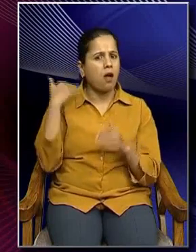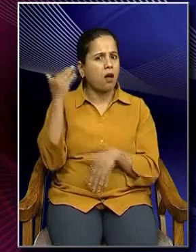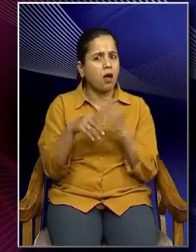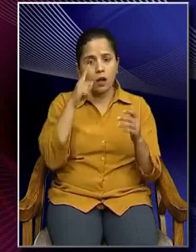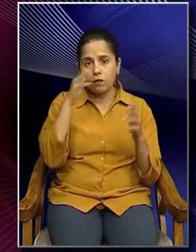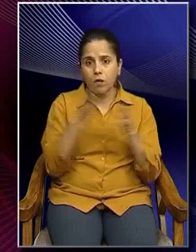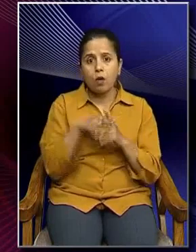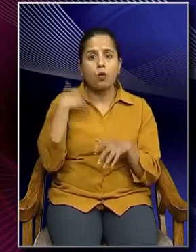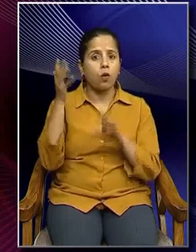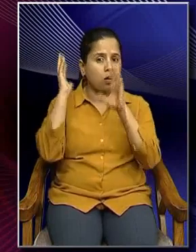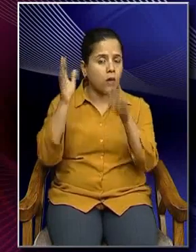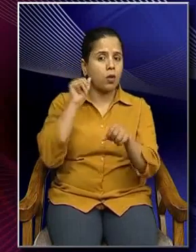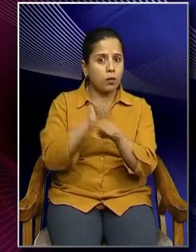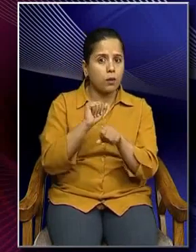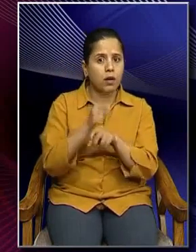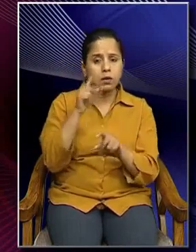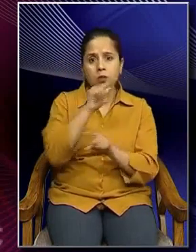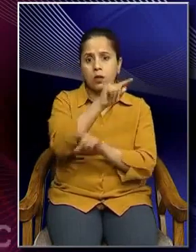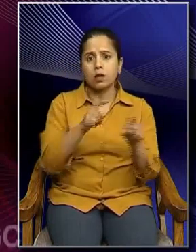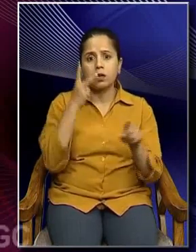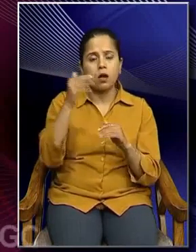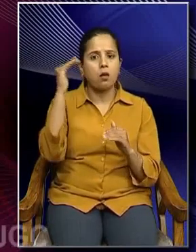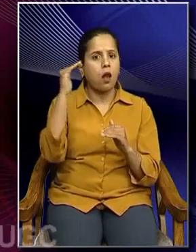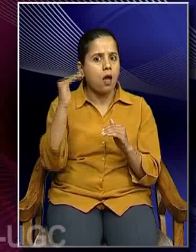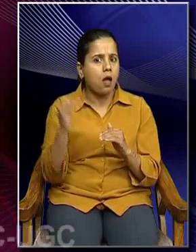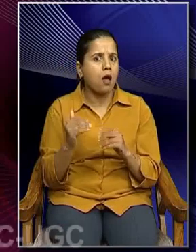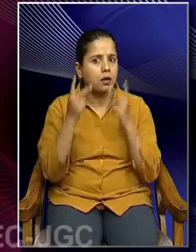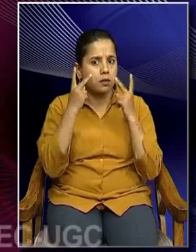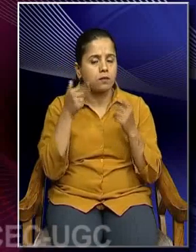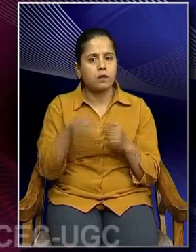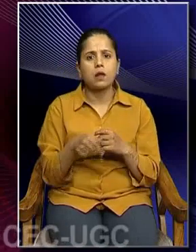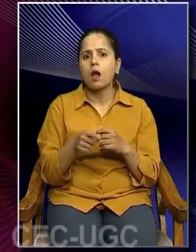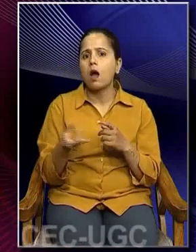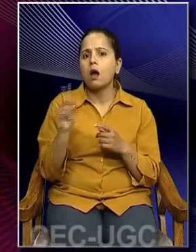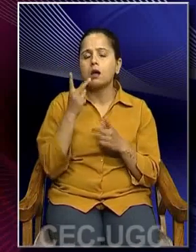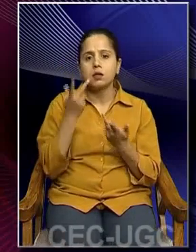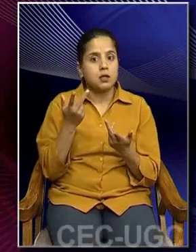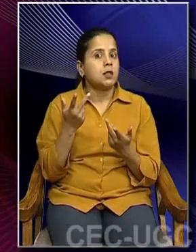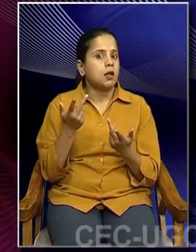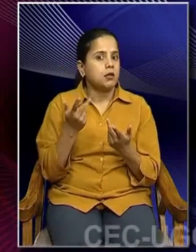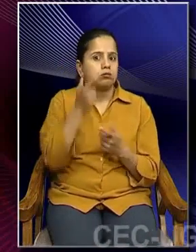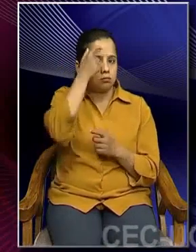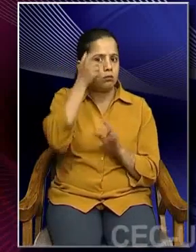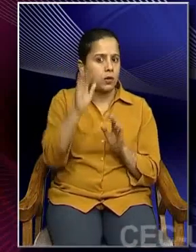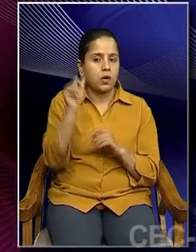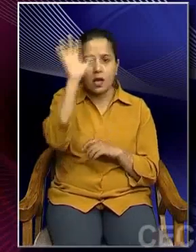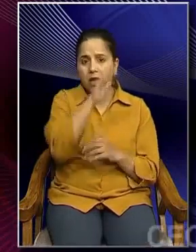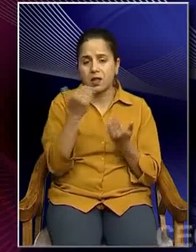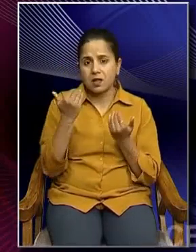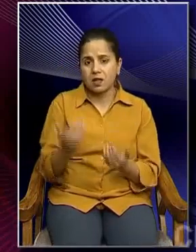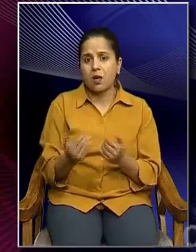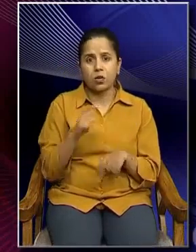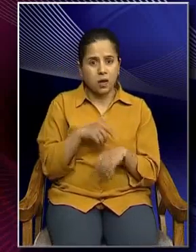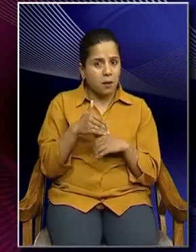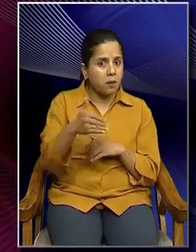female labor force participation rate have been coming down. And this is again very alarming, because India right now is in a